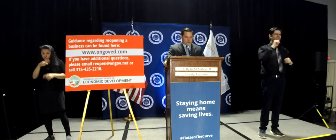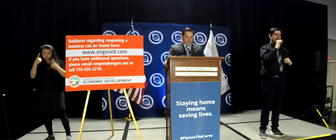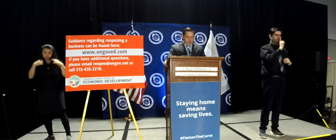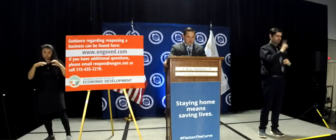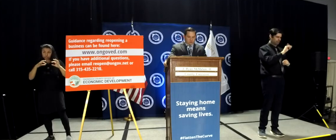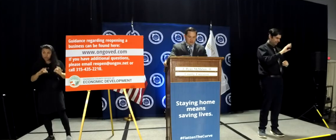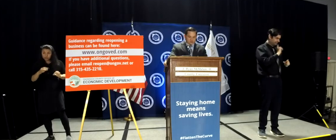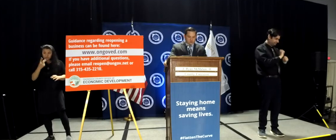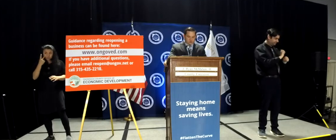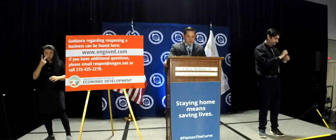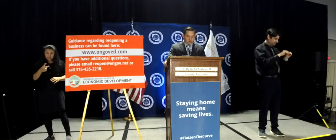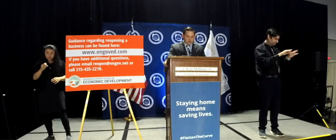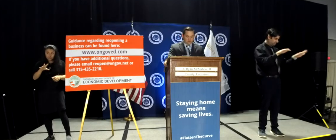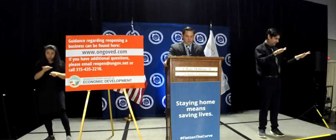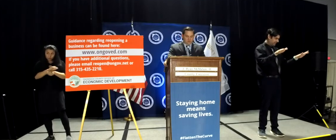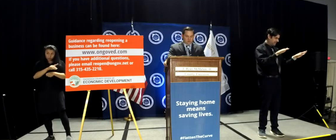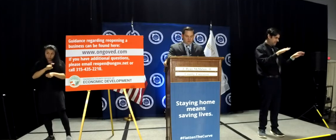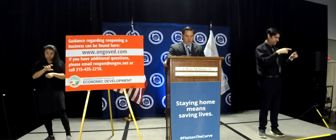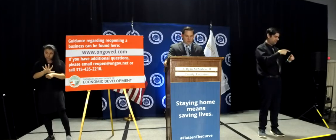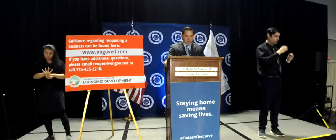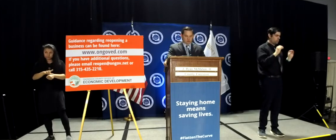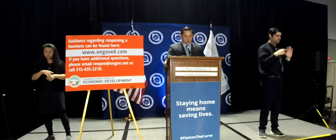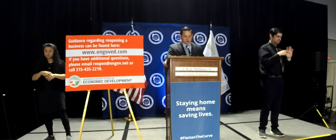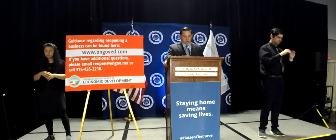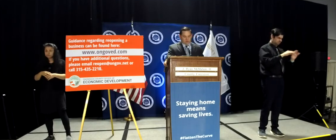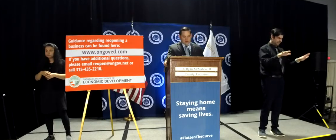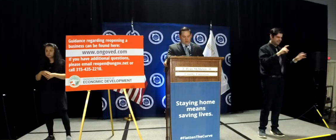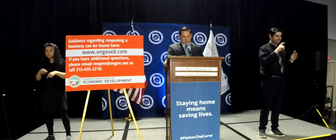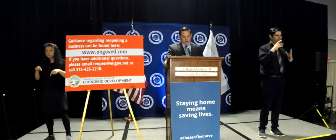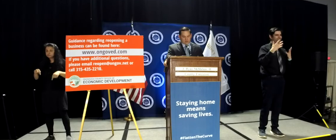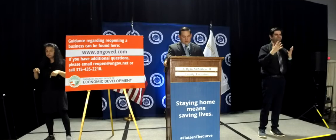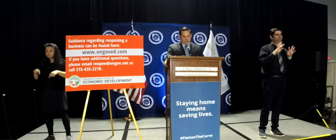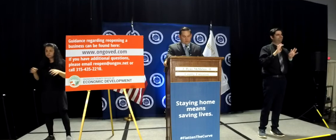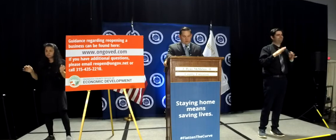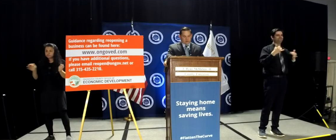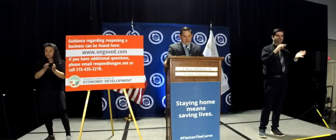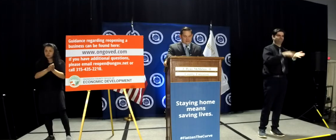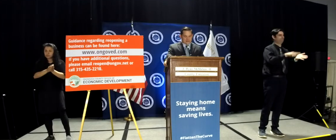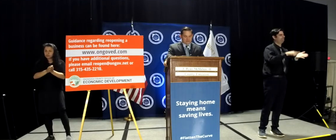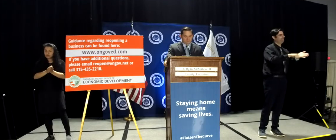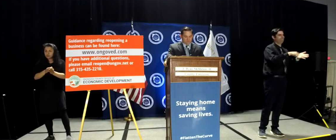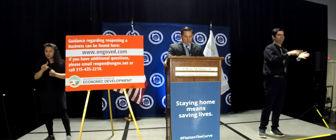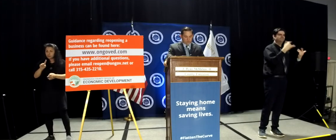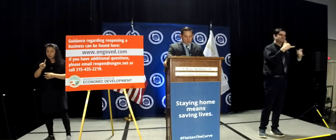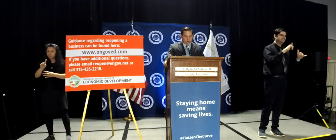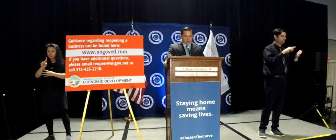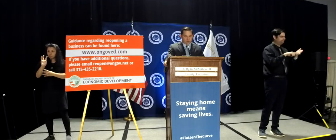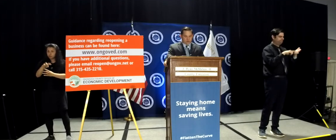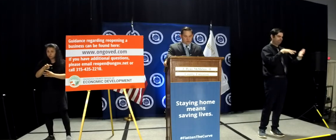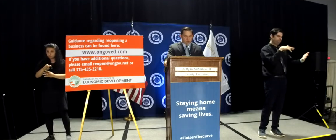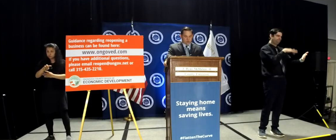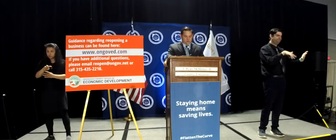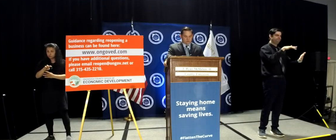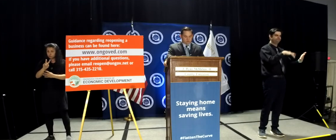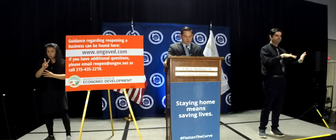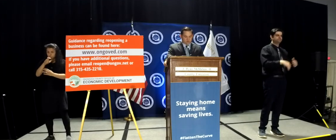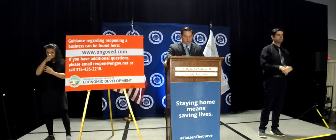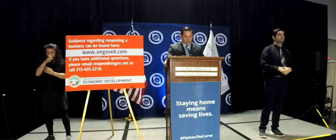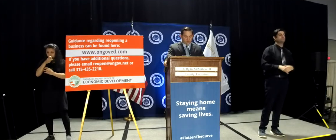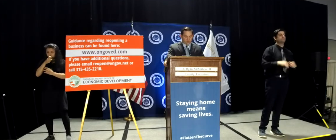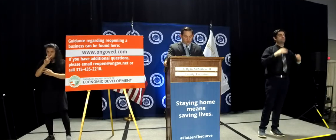who our cases have been, 1,202 are female, 822 are male, 93 under 19, 338 in their